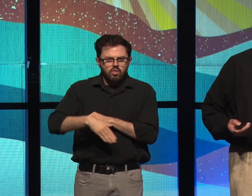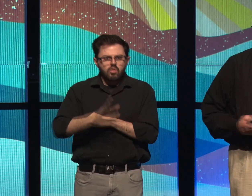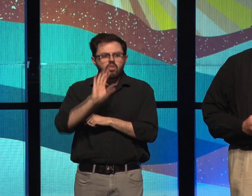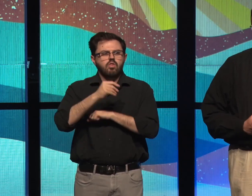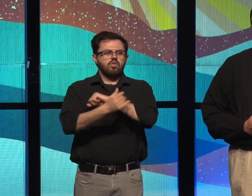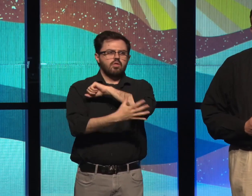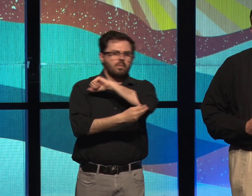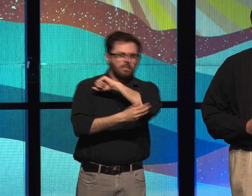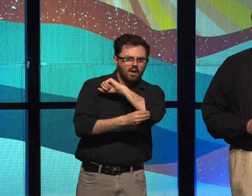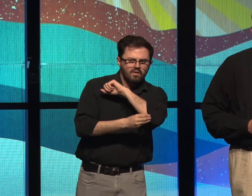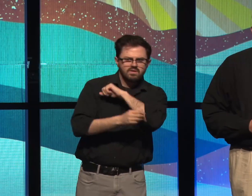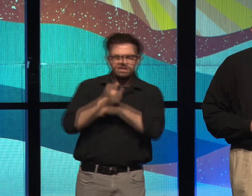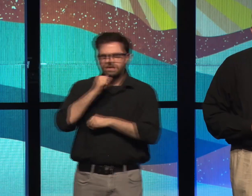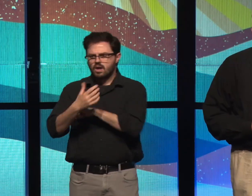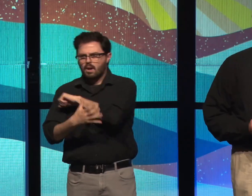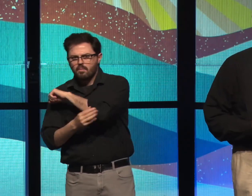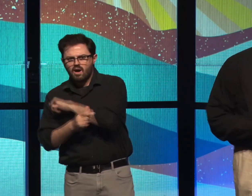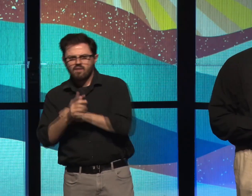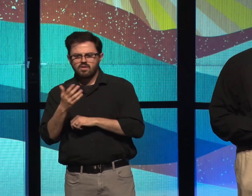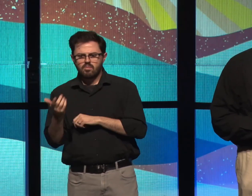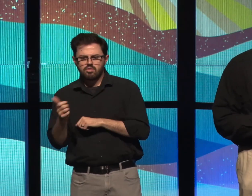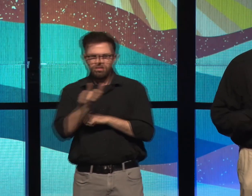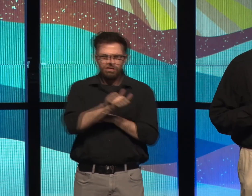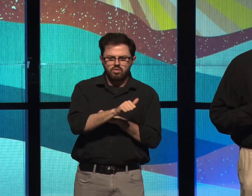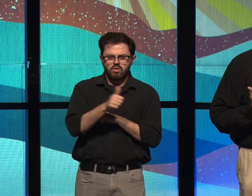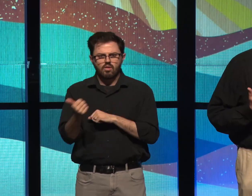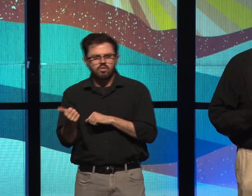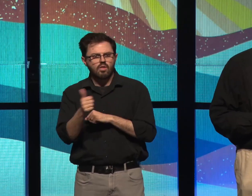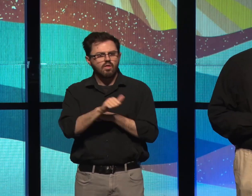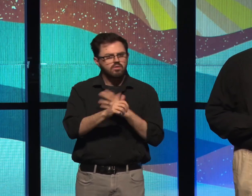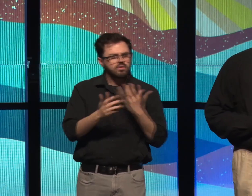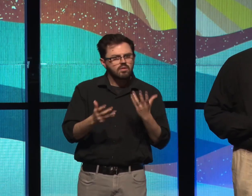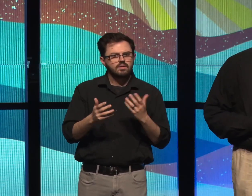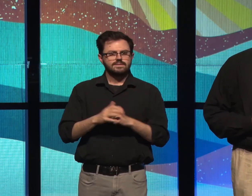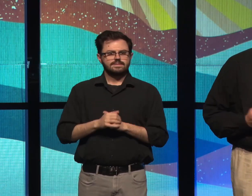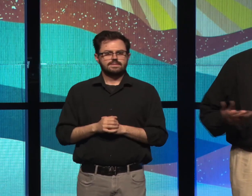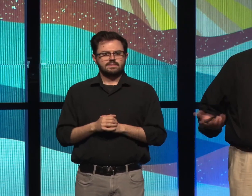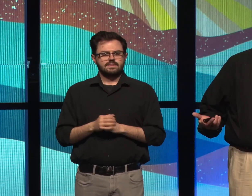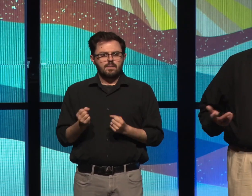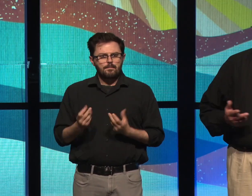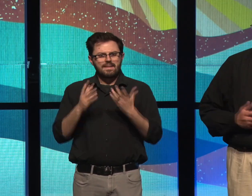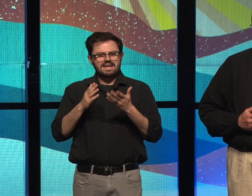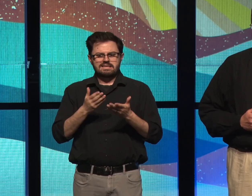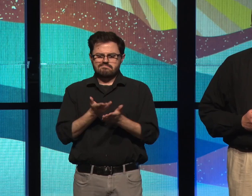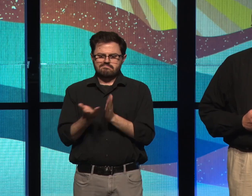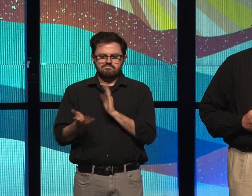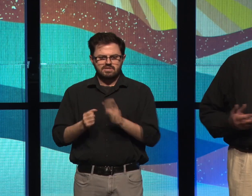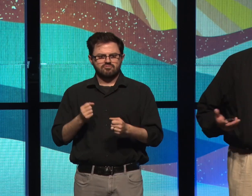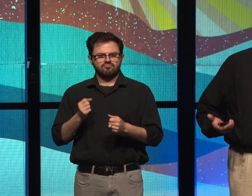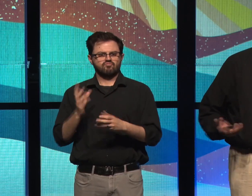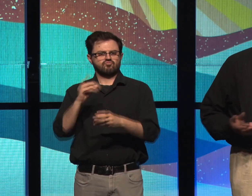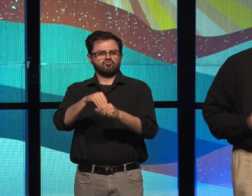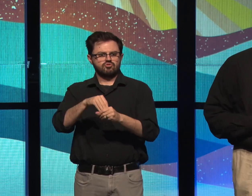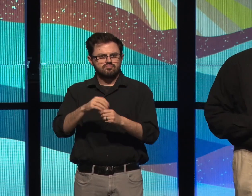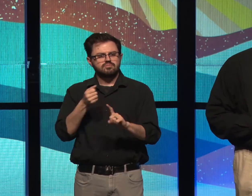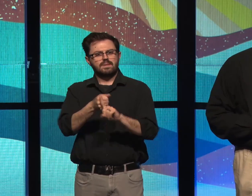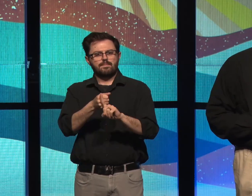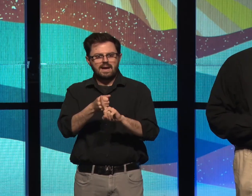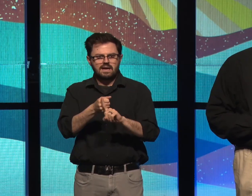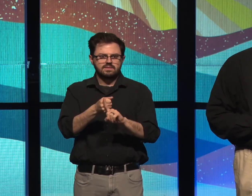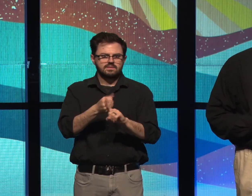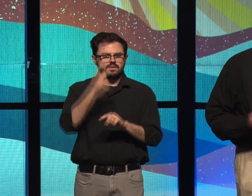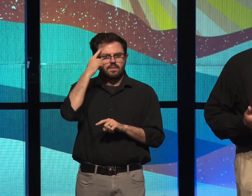people move into poverty. I named some: mental health issues, disability, being